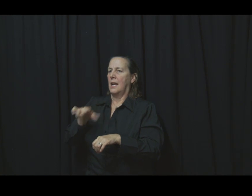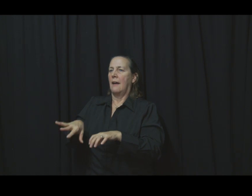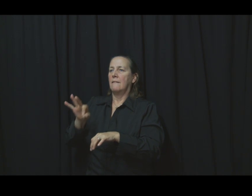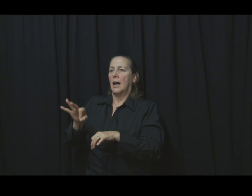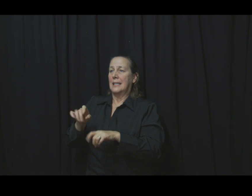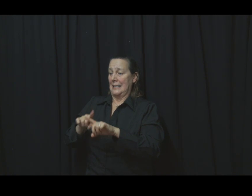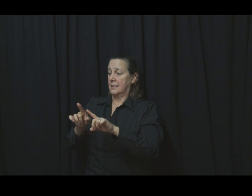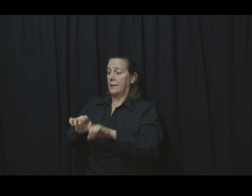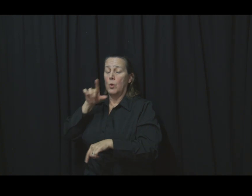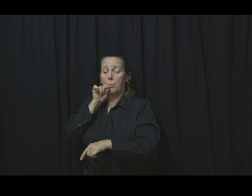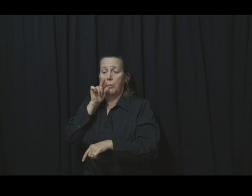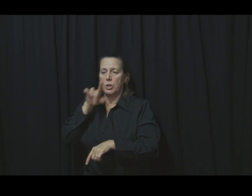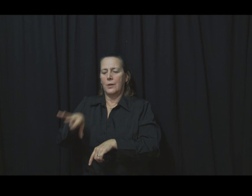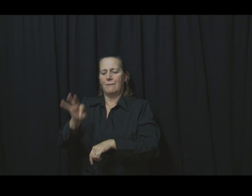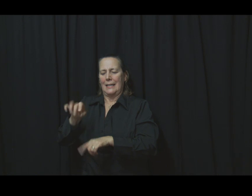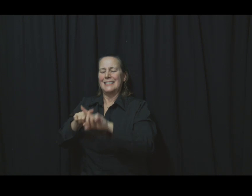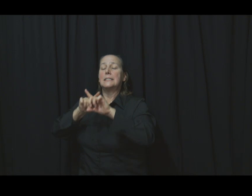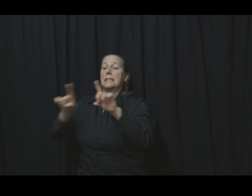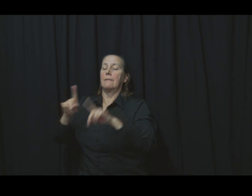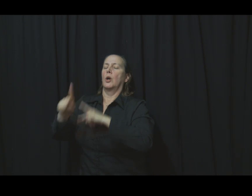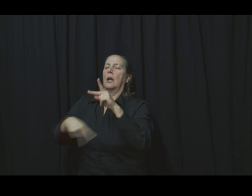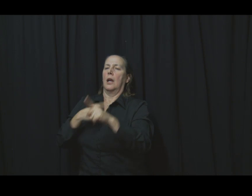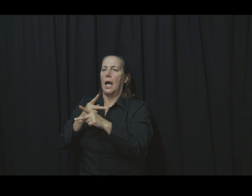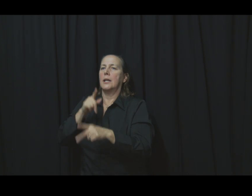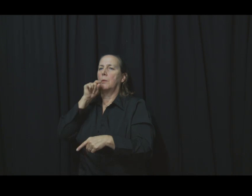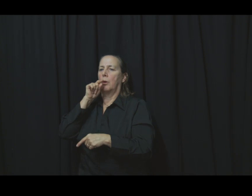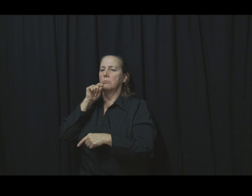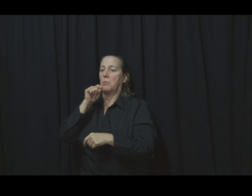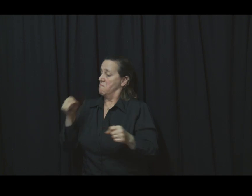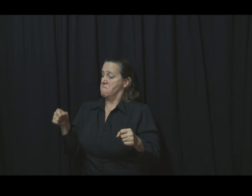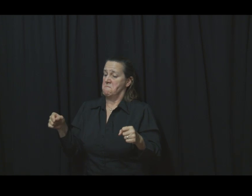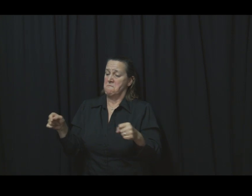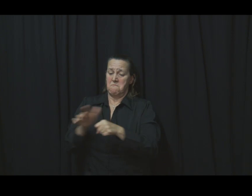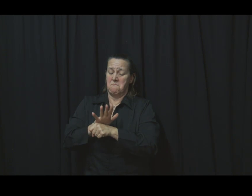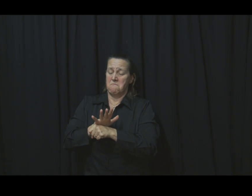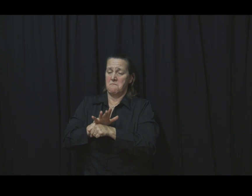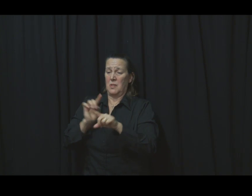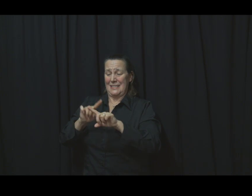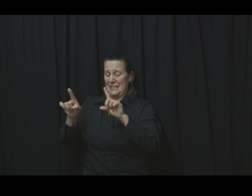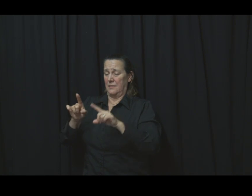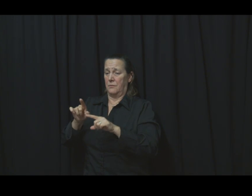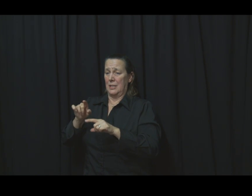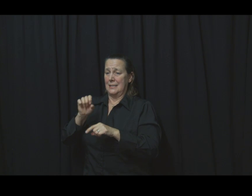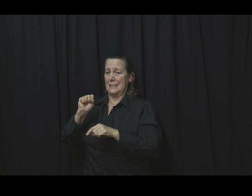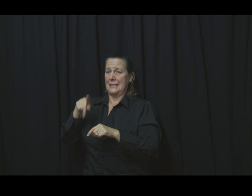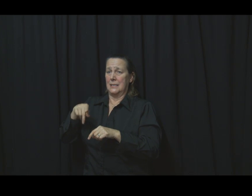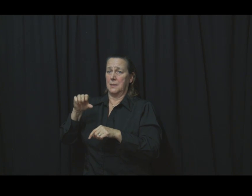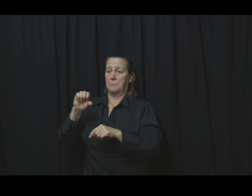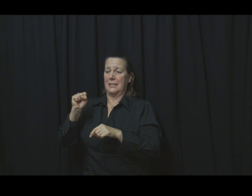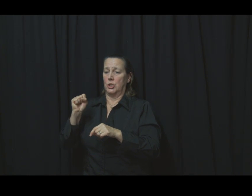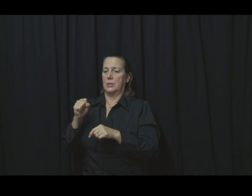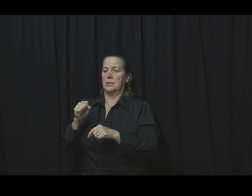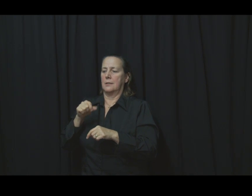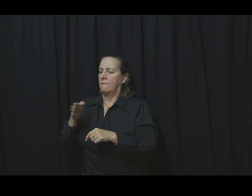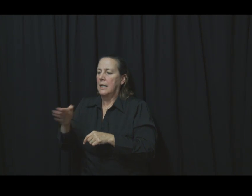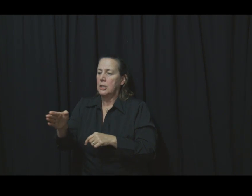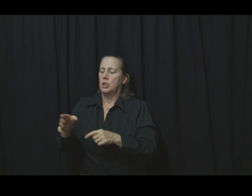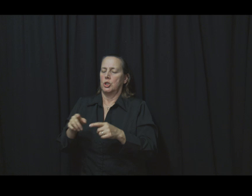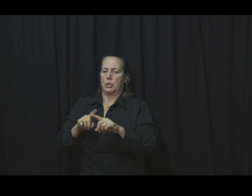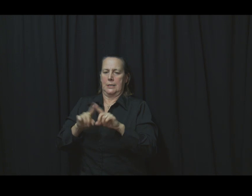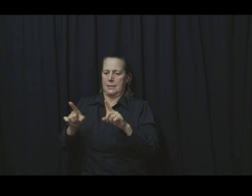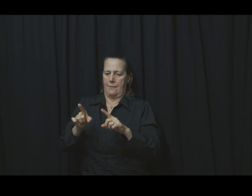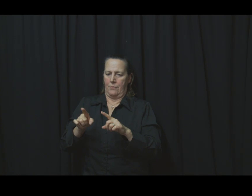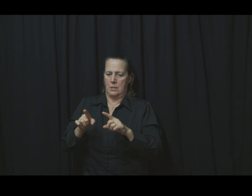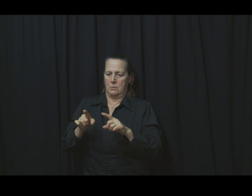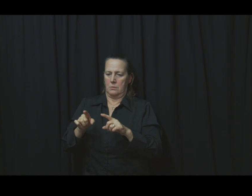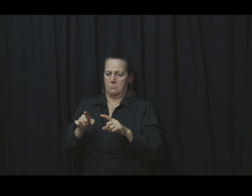find a different kind of bird, a whole new species of bird every day, a new species of fish, a new species of